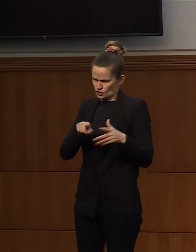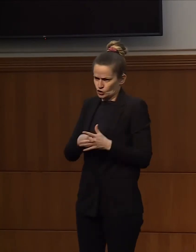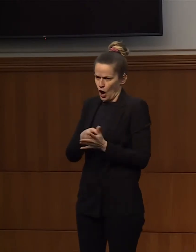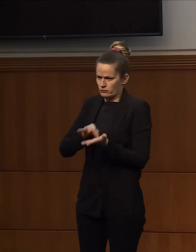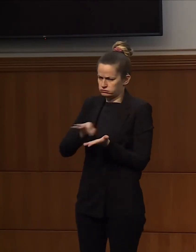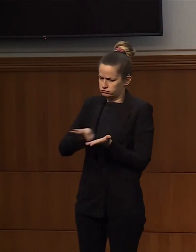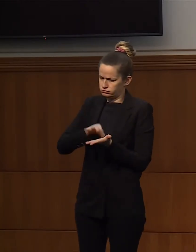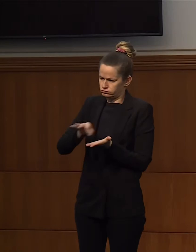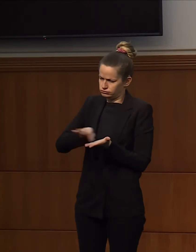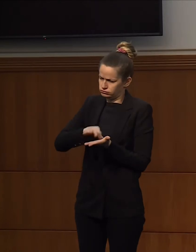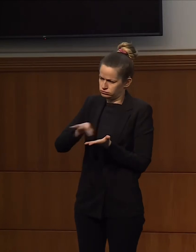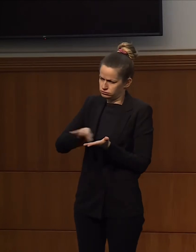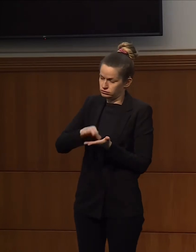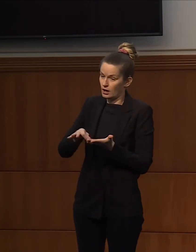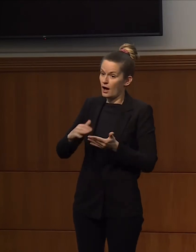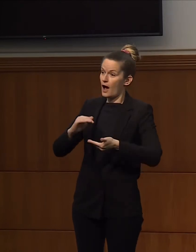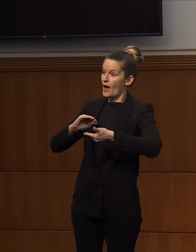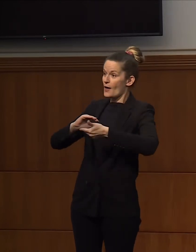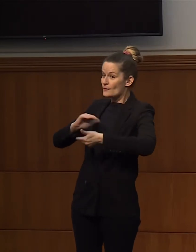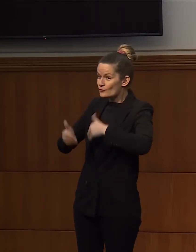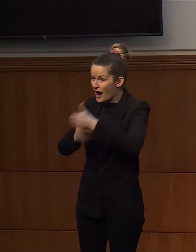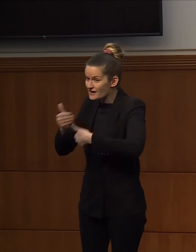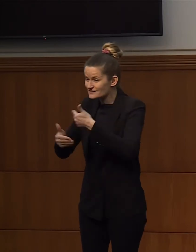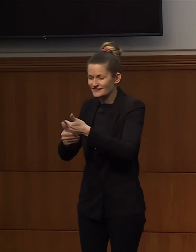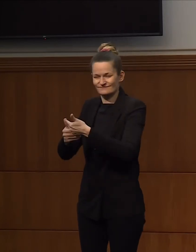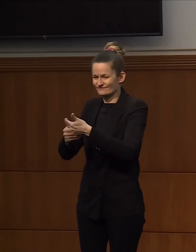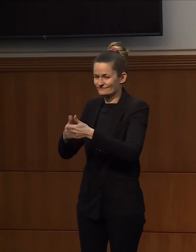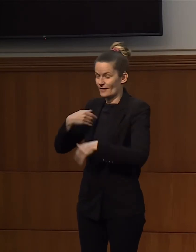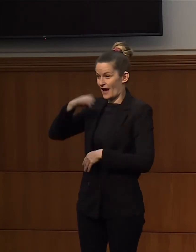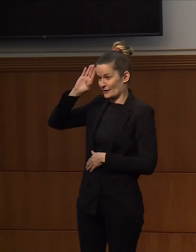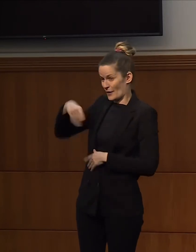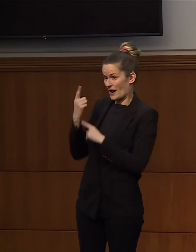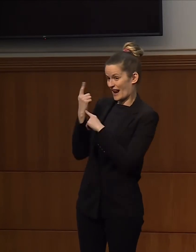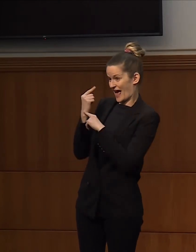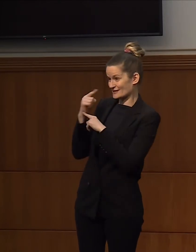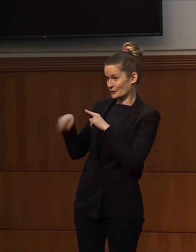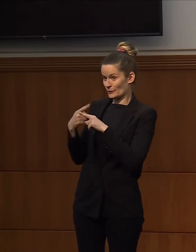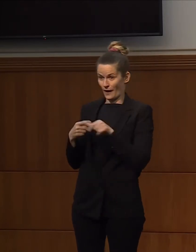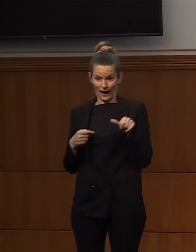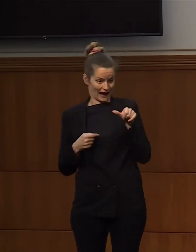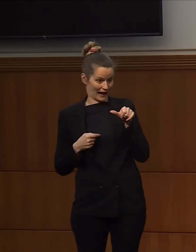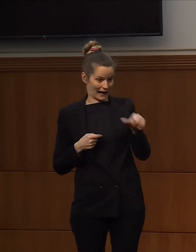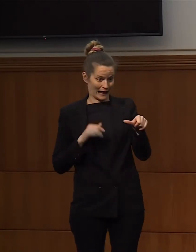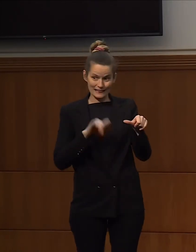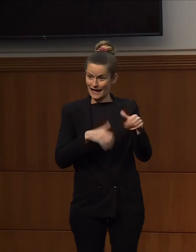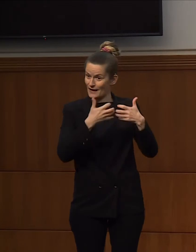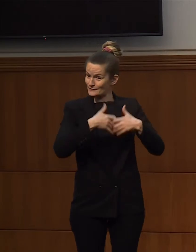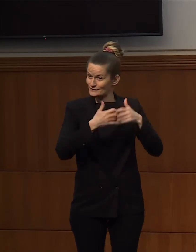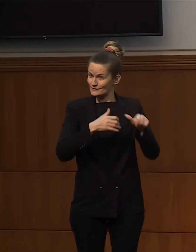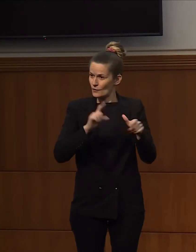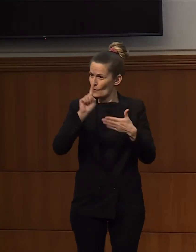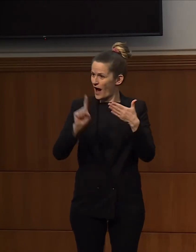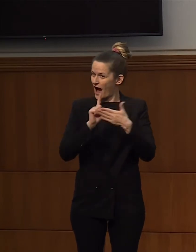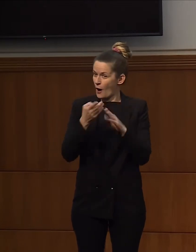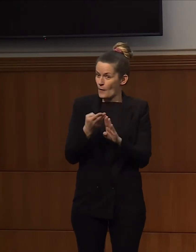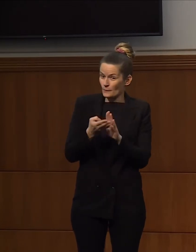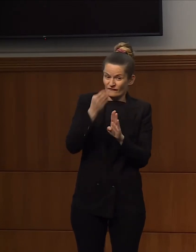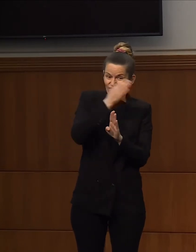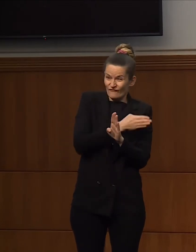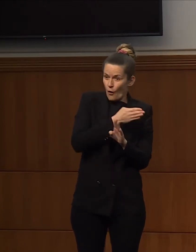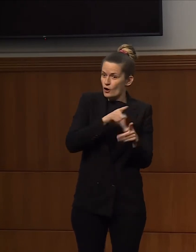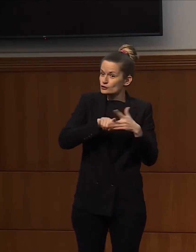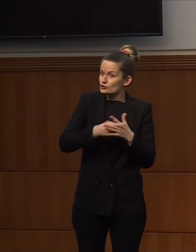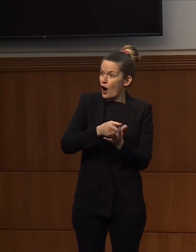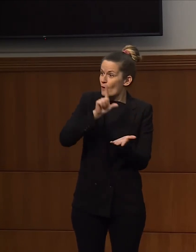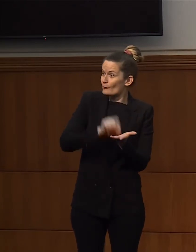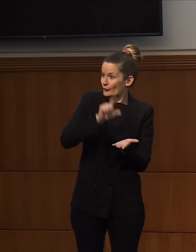Chesterfield last year when we hit the button on the machine had to think for an hour before it started printing, and then sometimes the tape can take up to an hour to print. So it